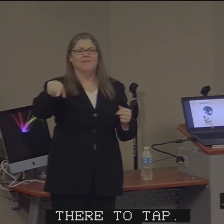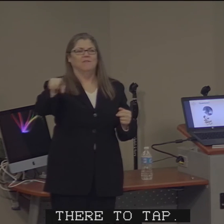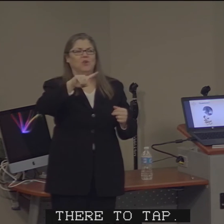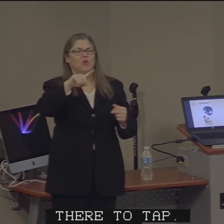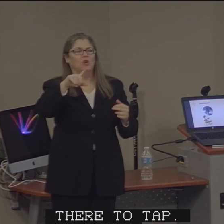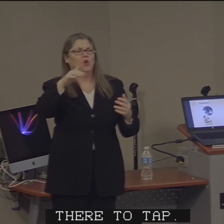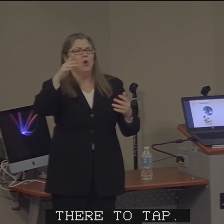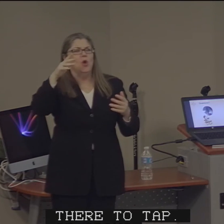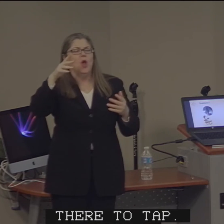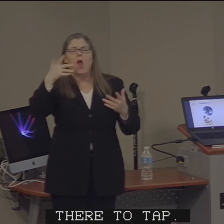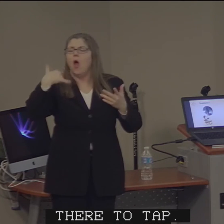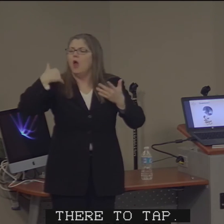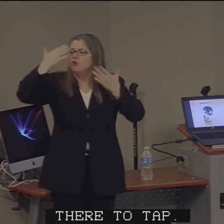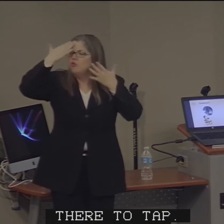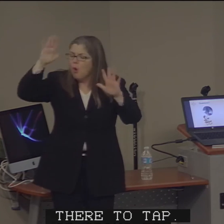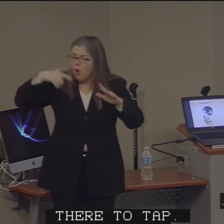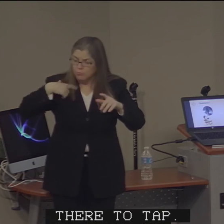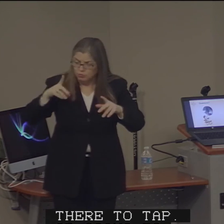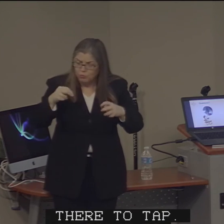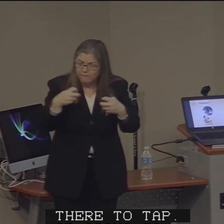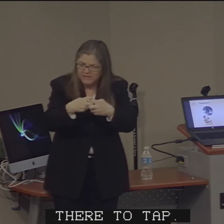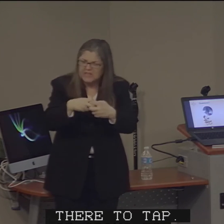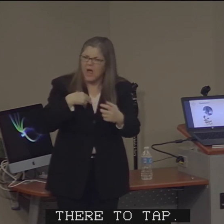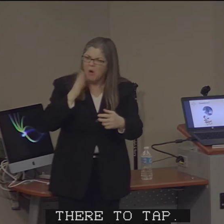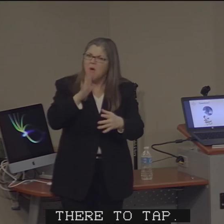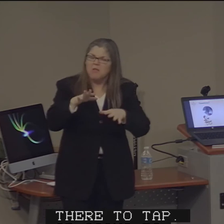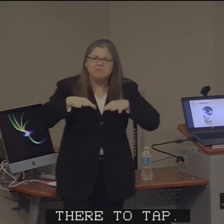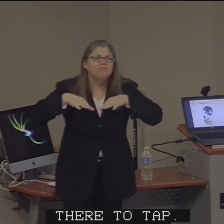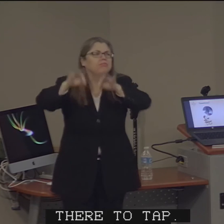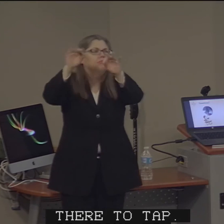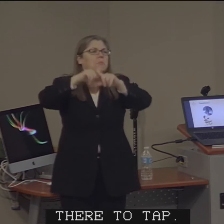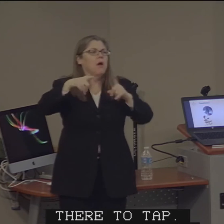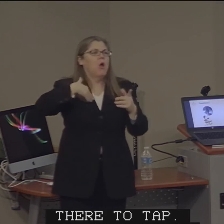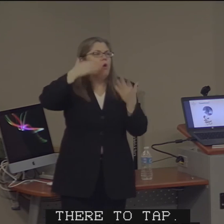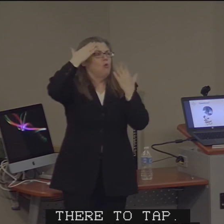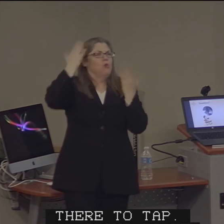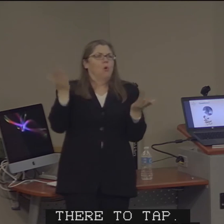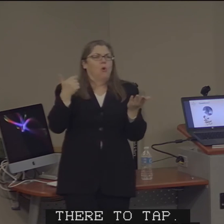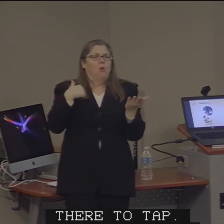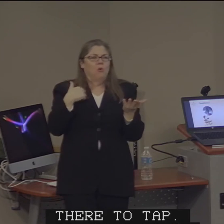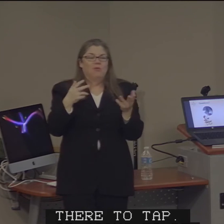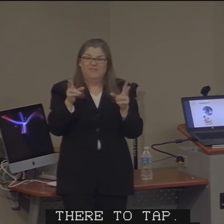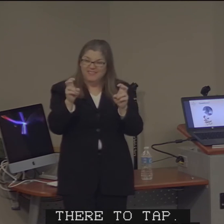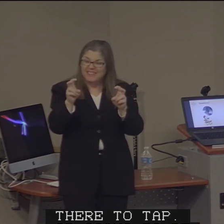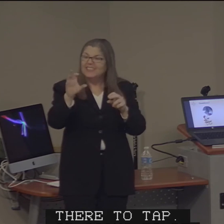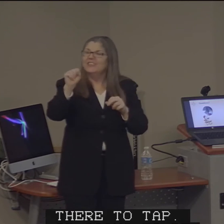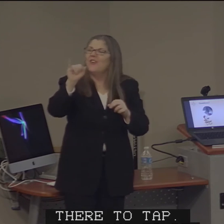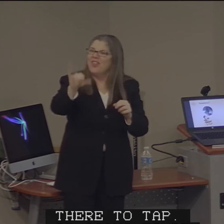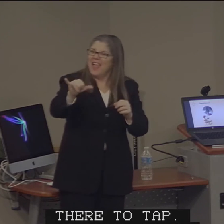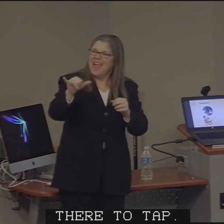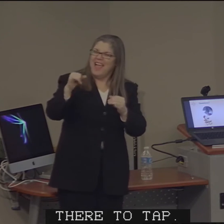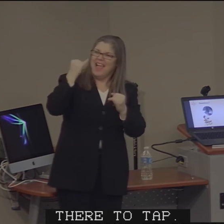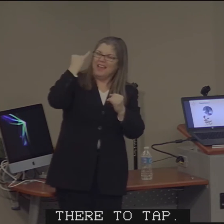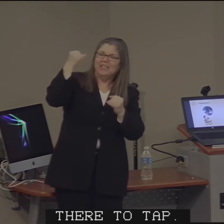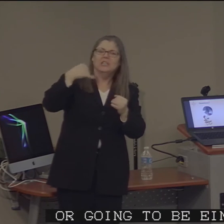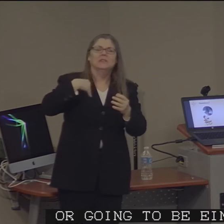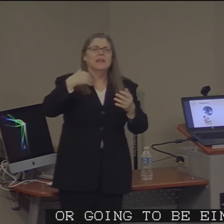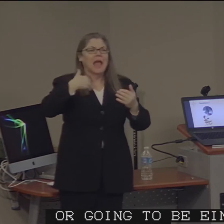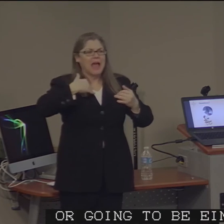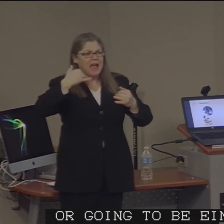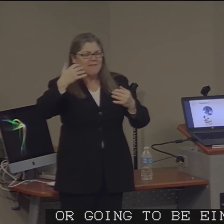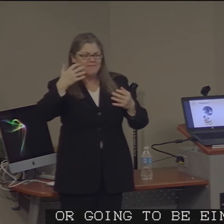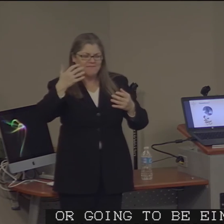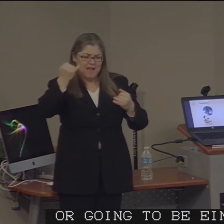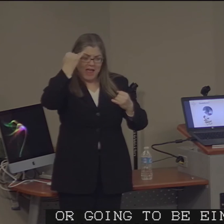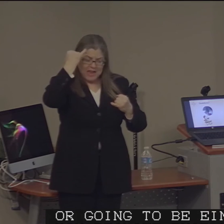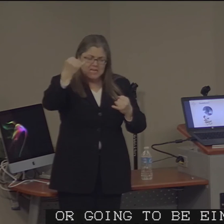And in fact, I think most of our thinking is hard won, that we work on it, that we develop it, that we